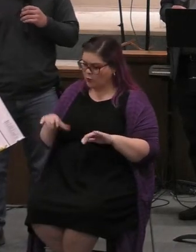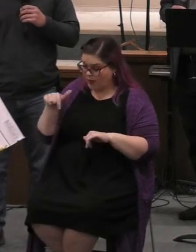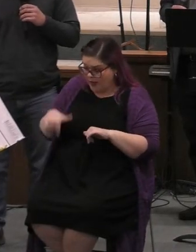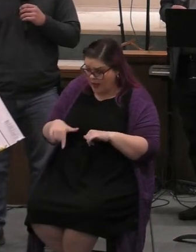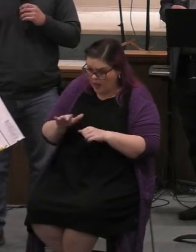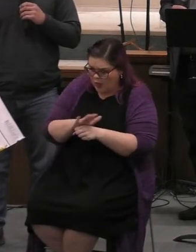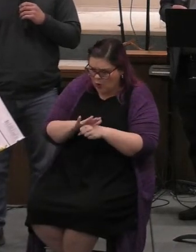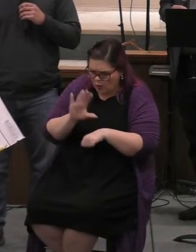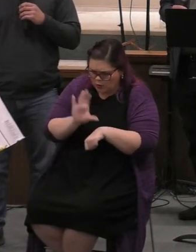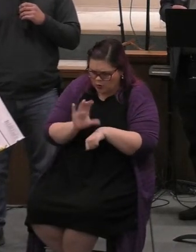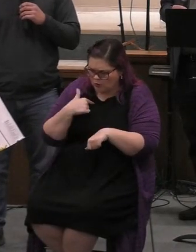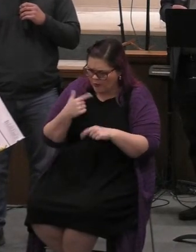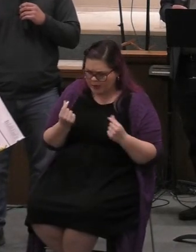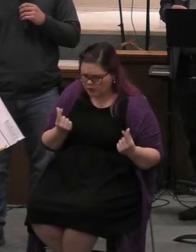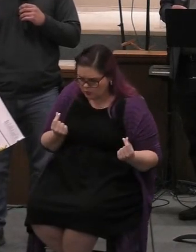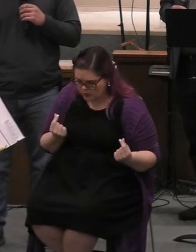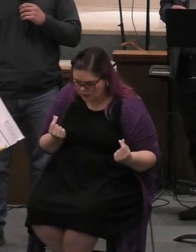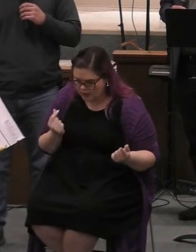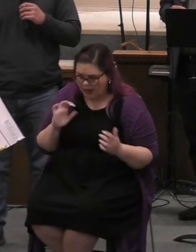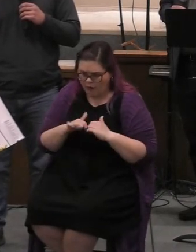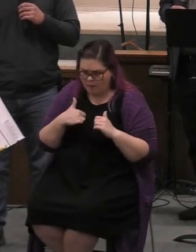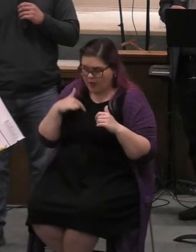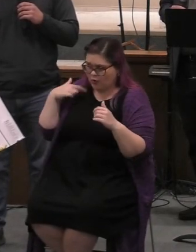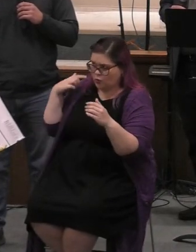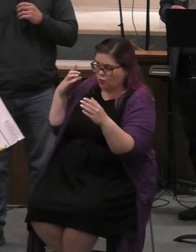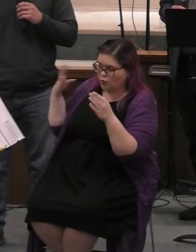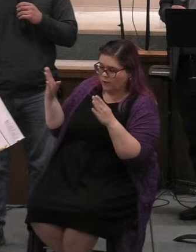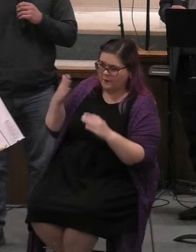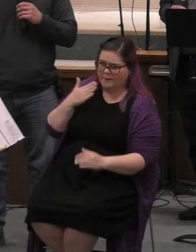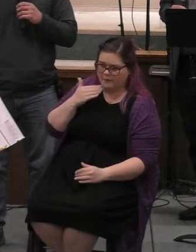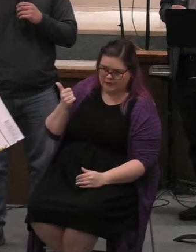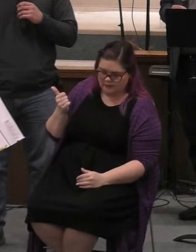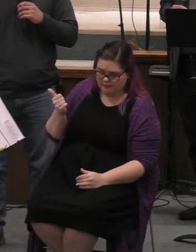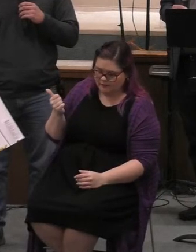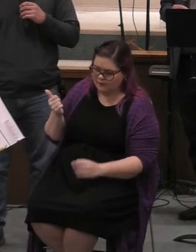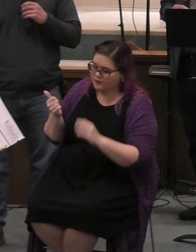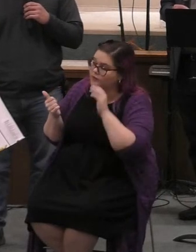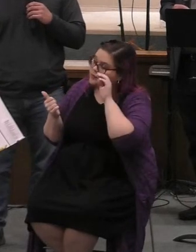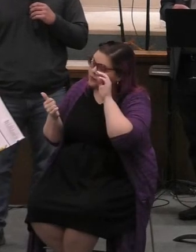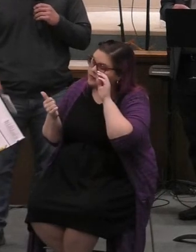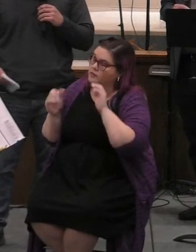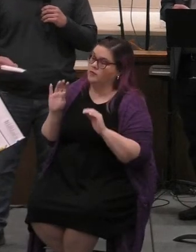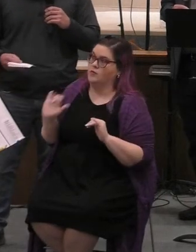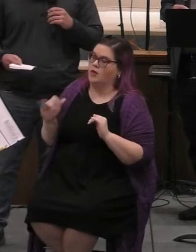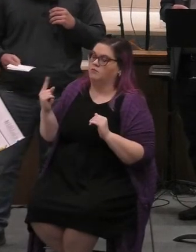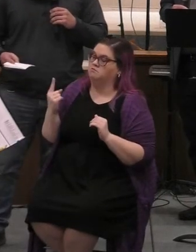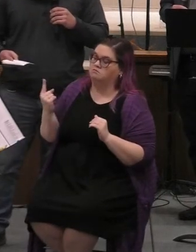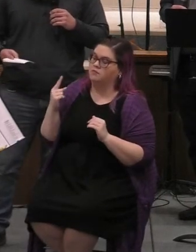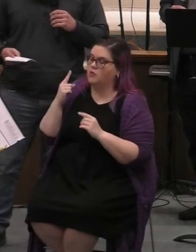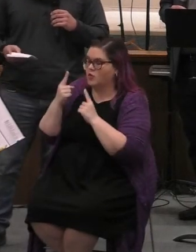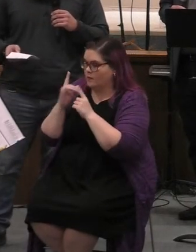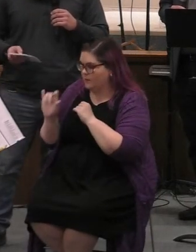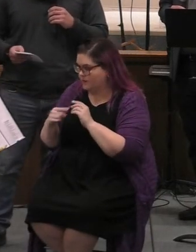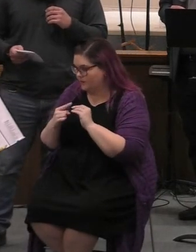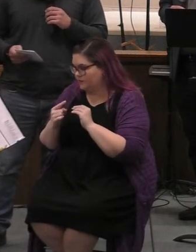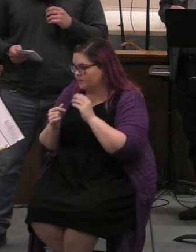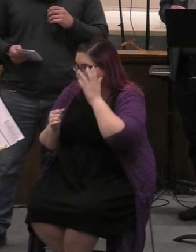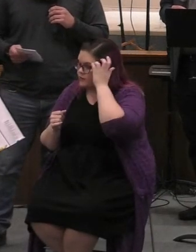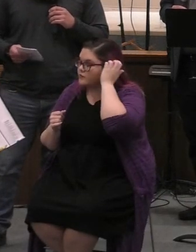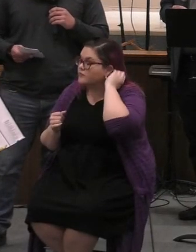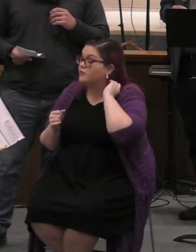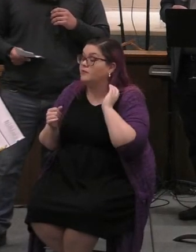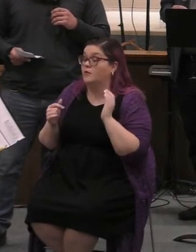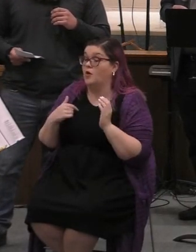the local church? How are we individually doing that to serve? And so that was something that came across. What little I